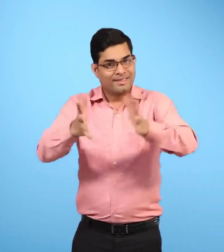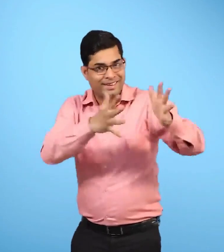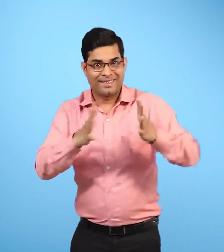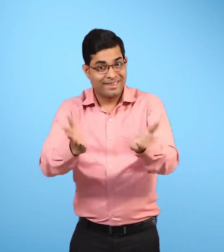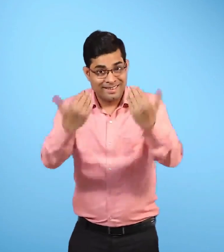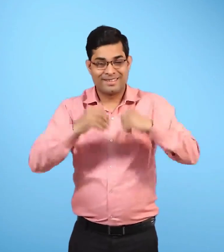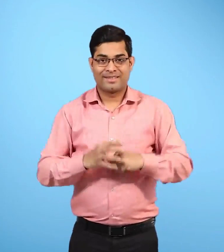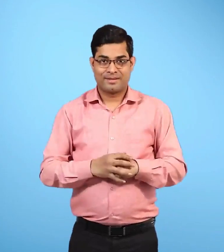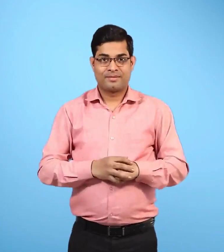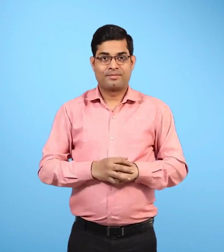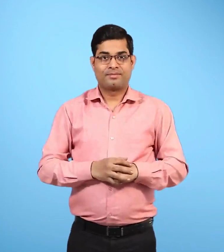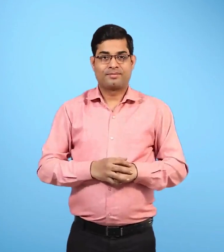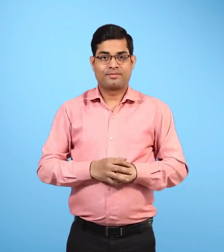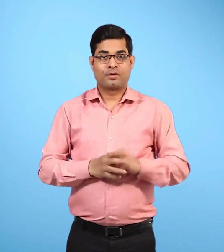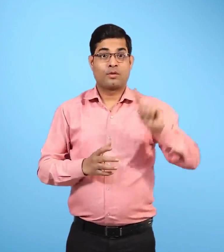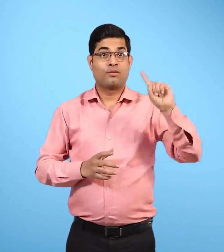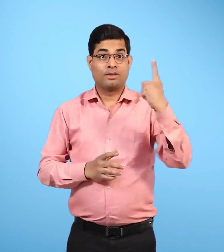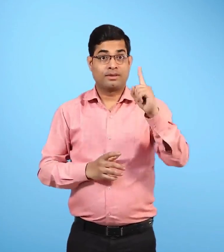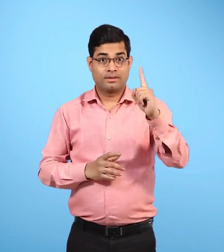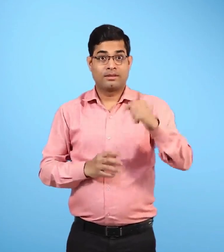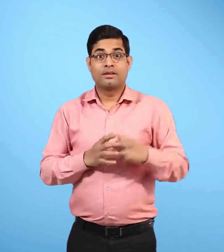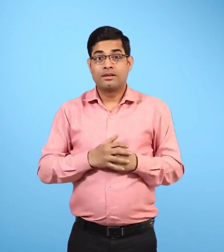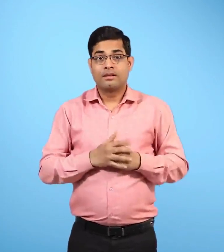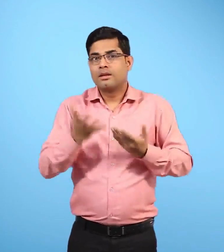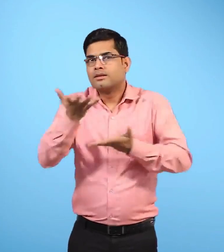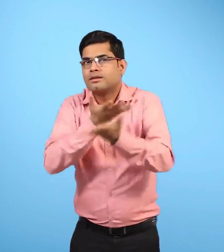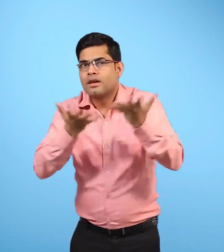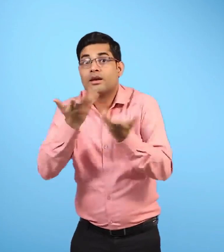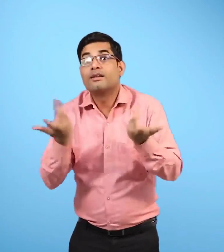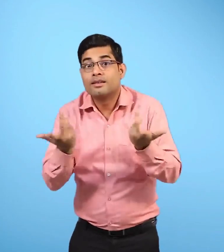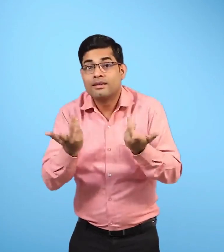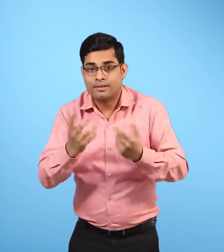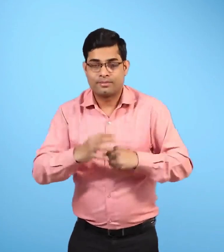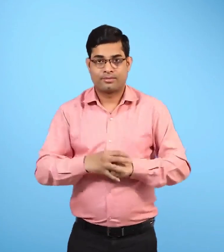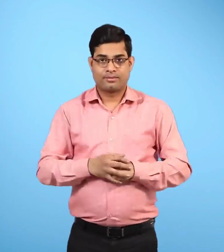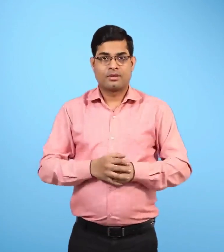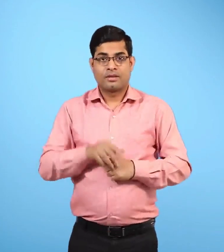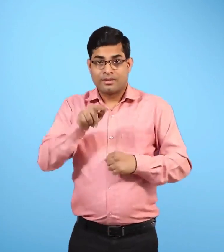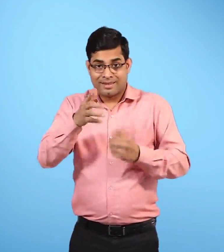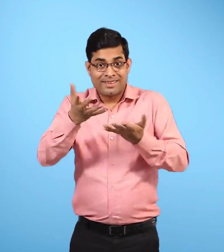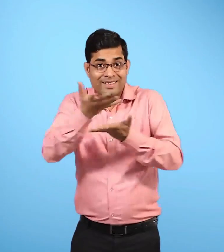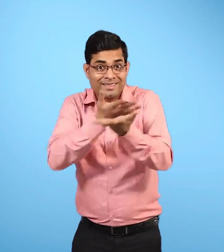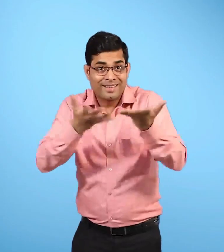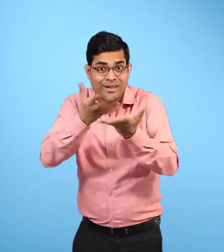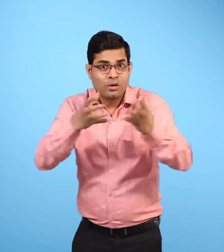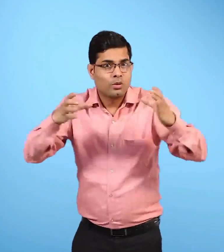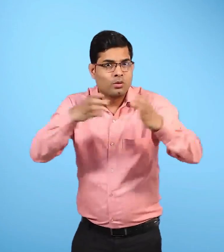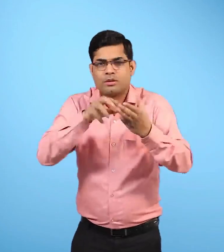Let's talk. 1. What is a discussion? To discuss means to